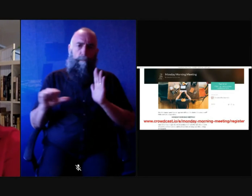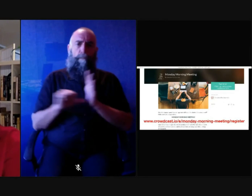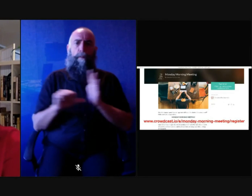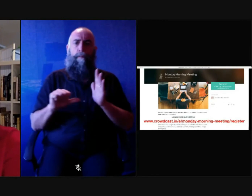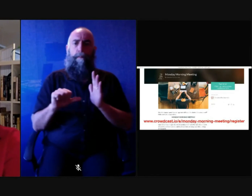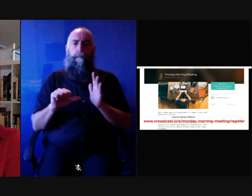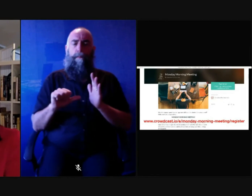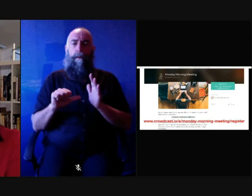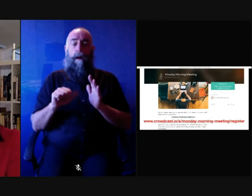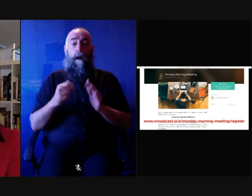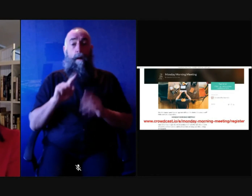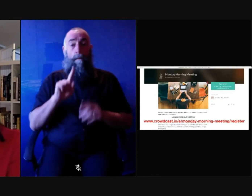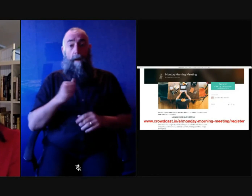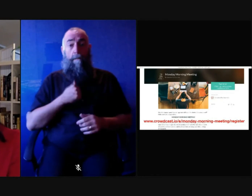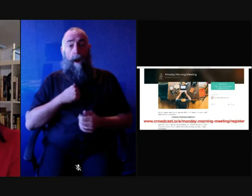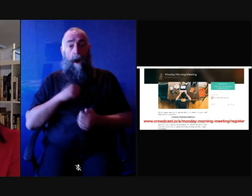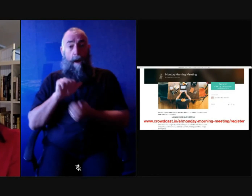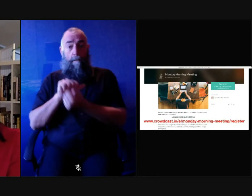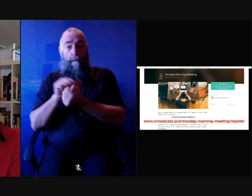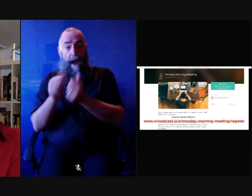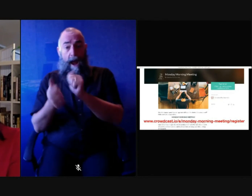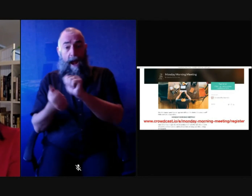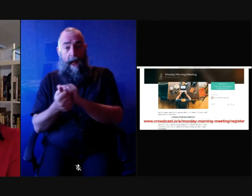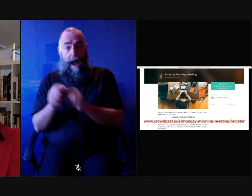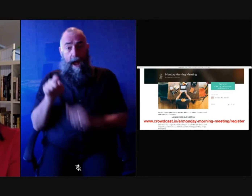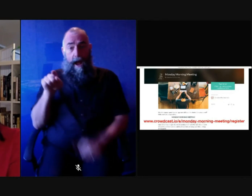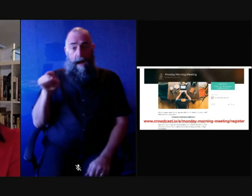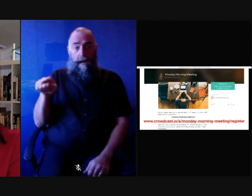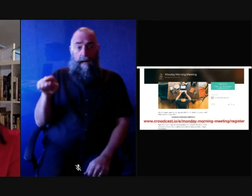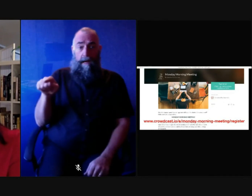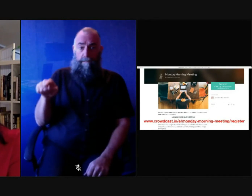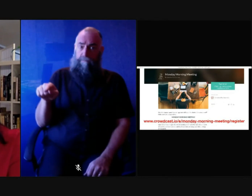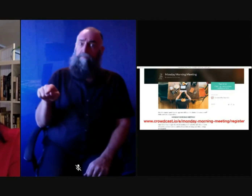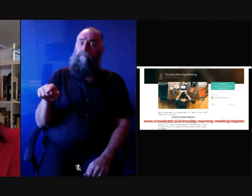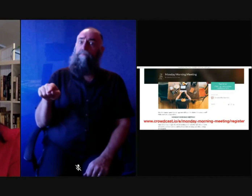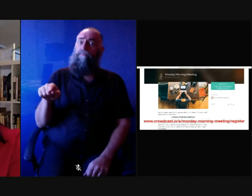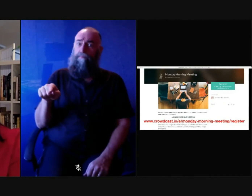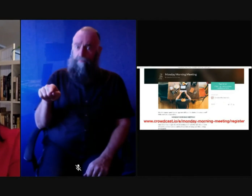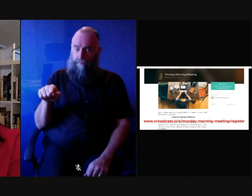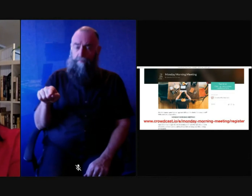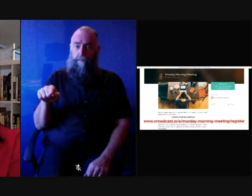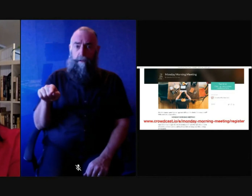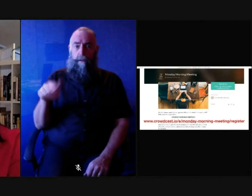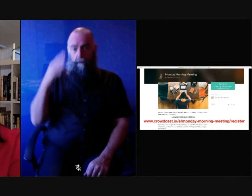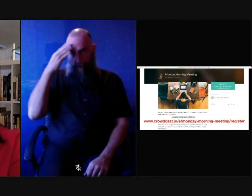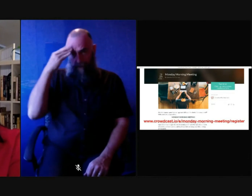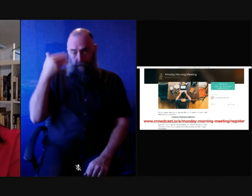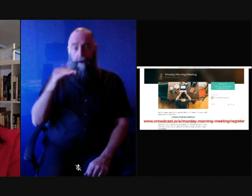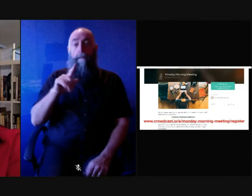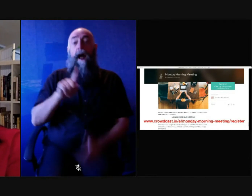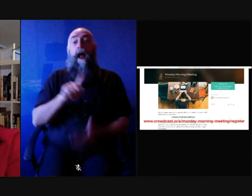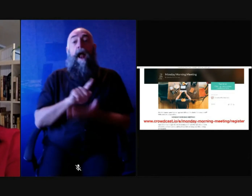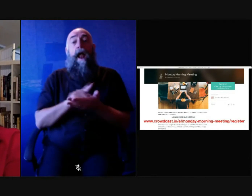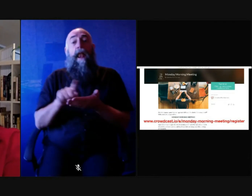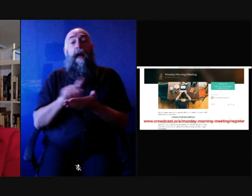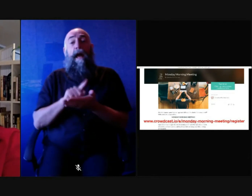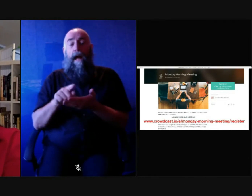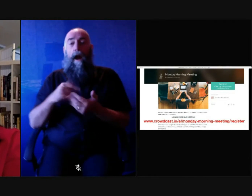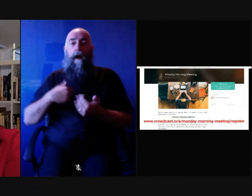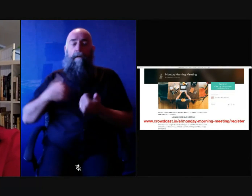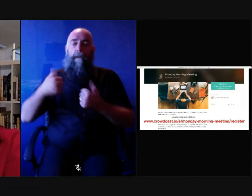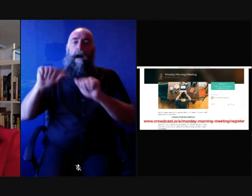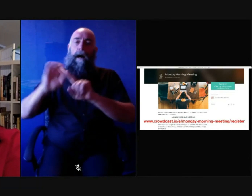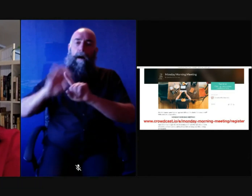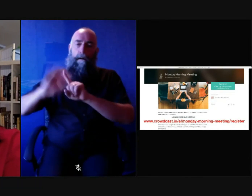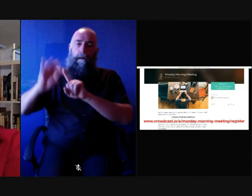was, but he was trainable eventually. It's not a great answer, unfortunately,